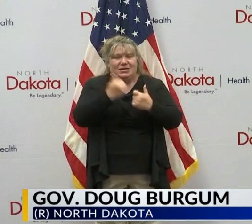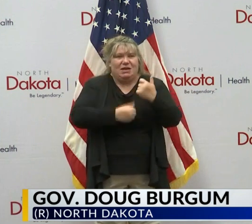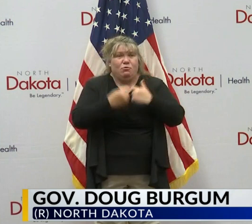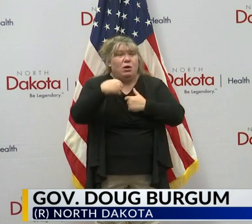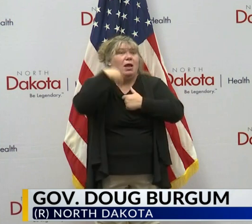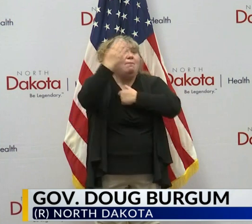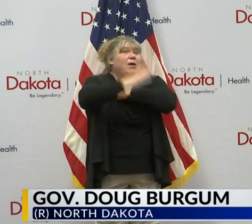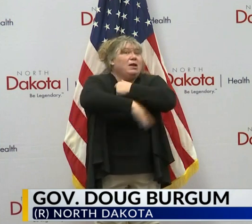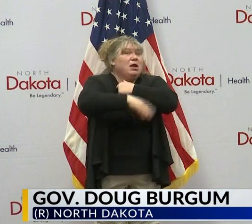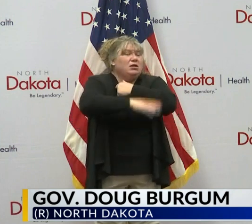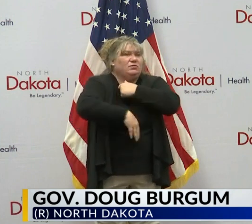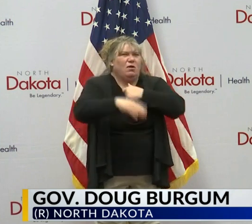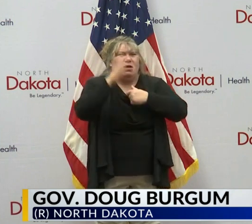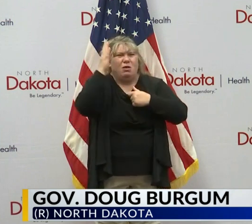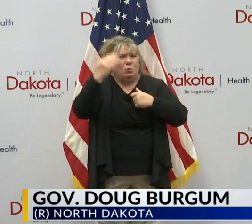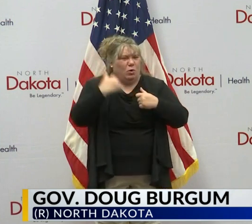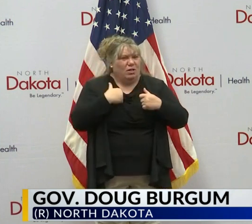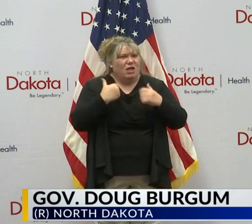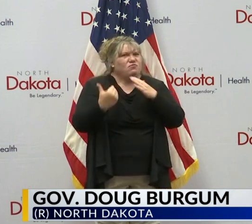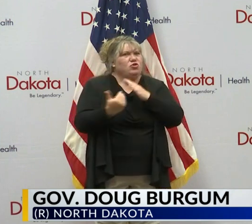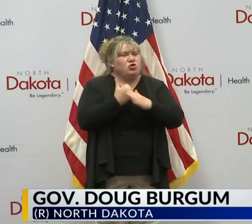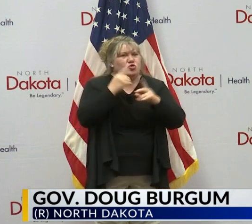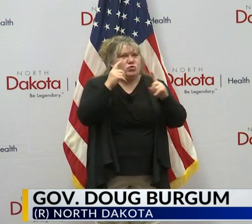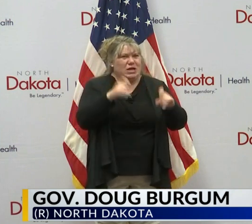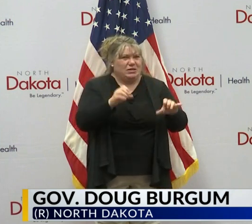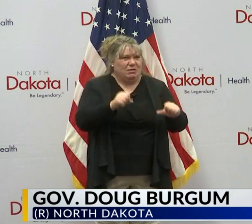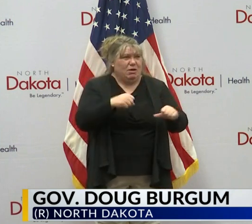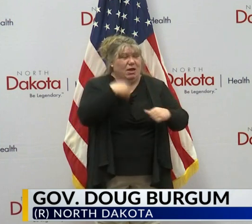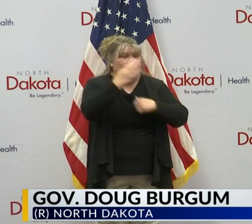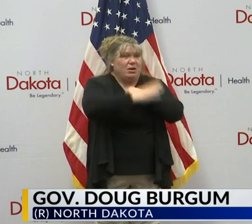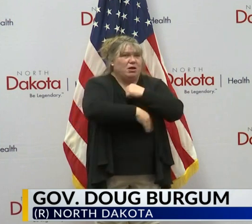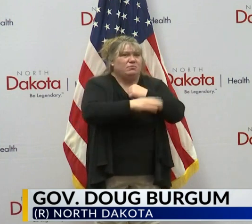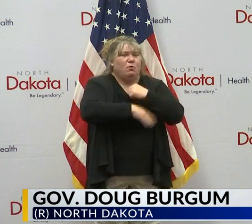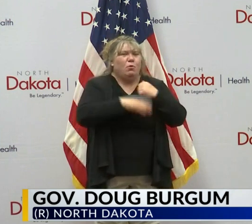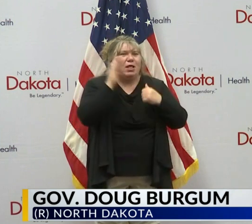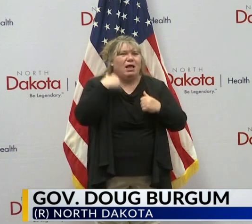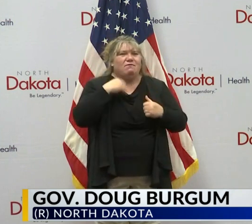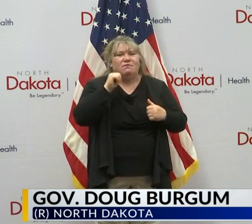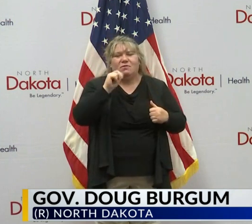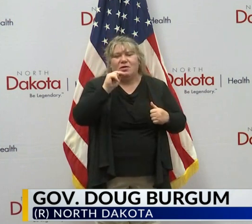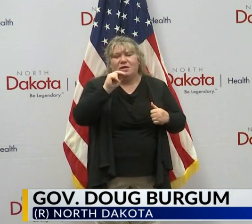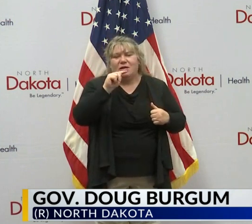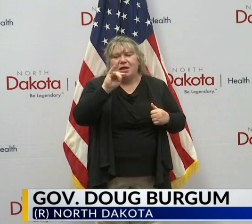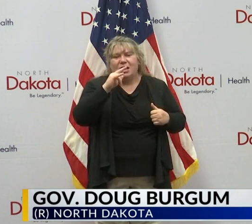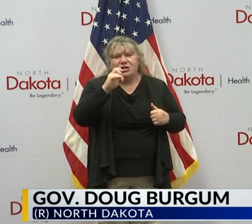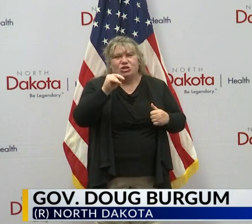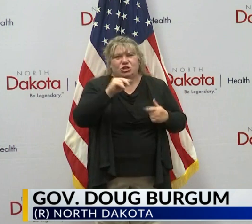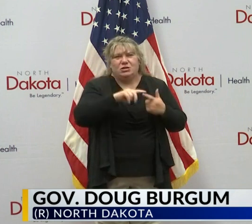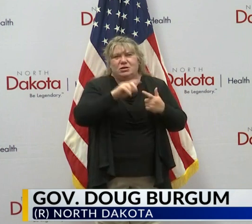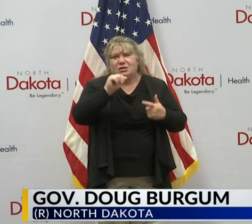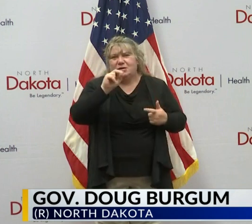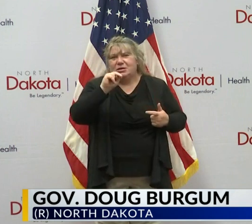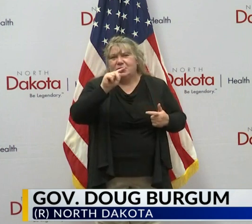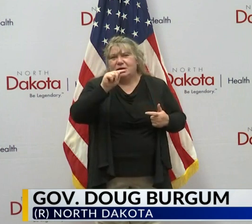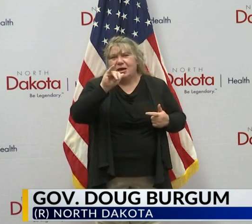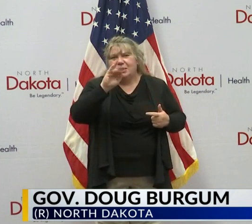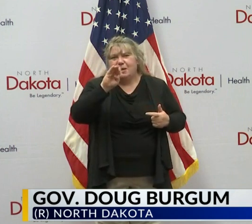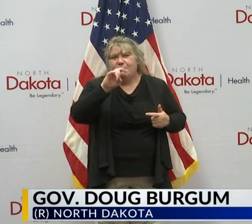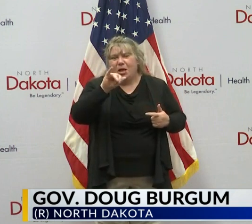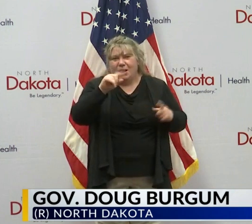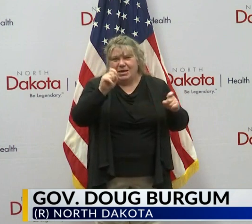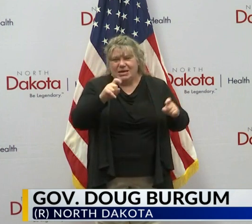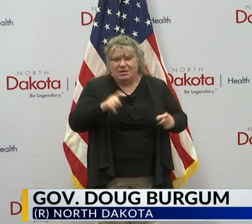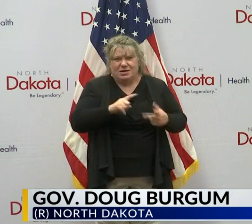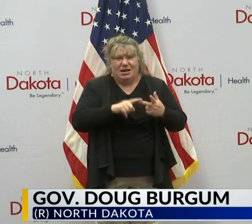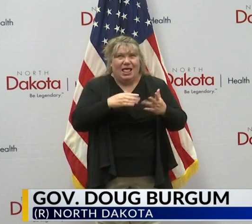a whole new array of testing capabilities, because by next fall we should have antigen and antibody testing. We should have thousands of more tests per day. We